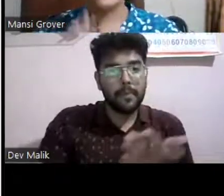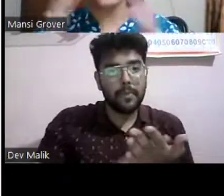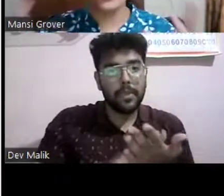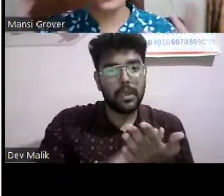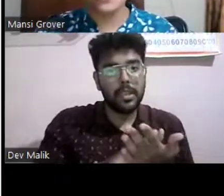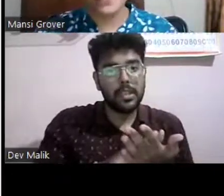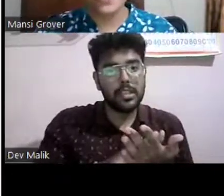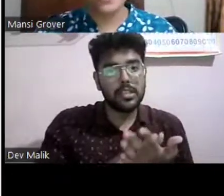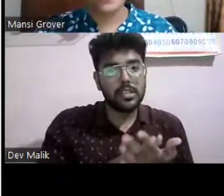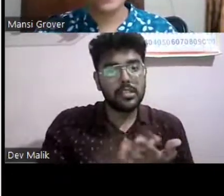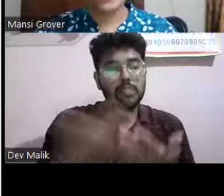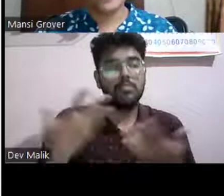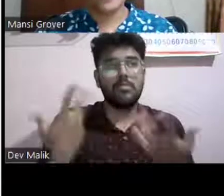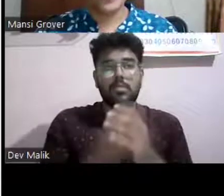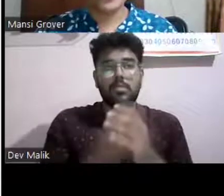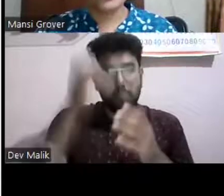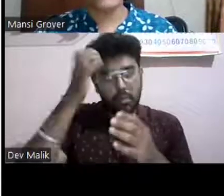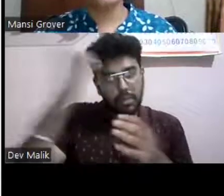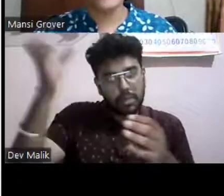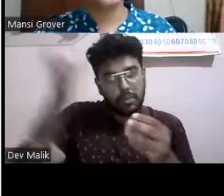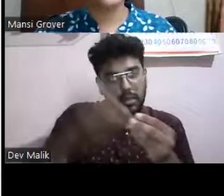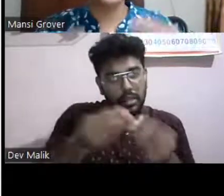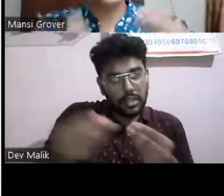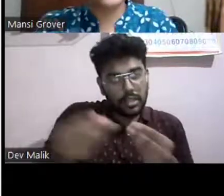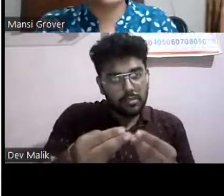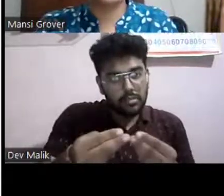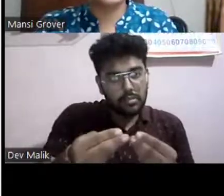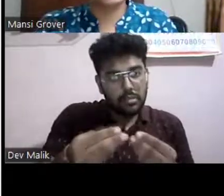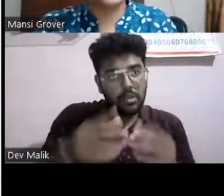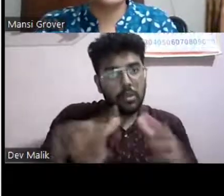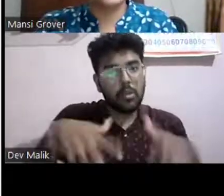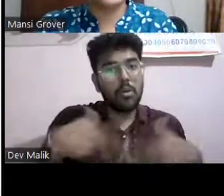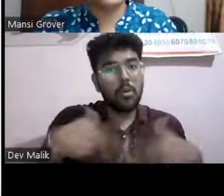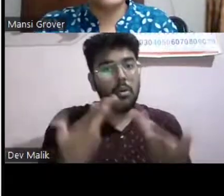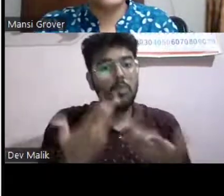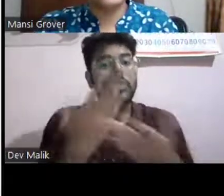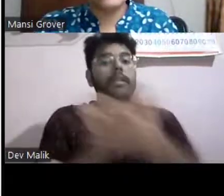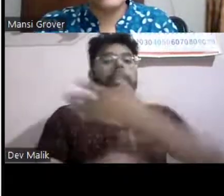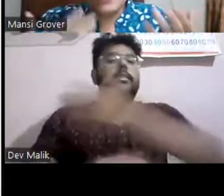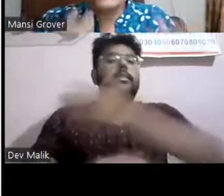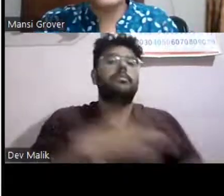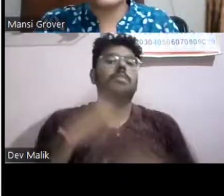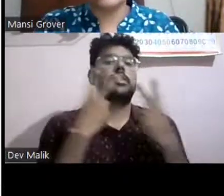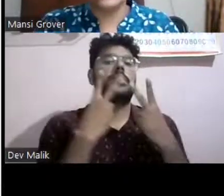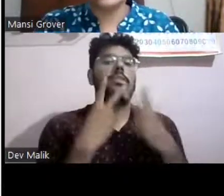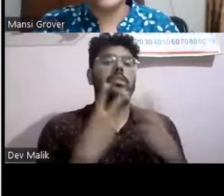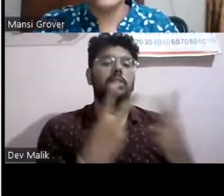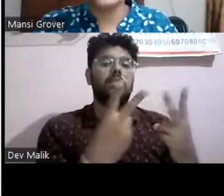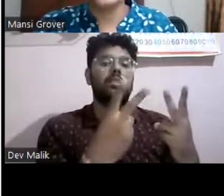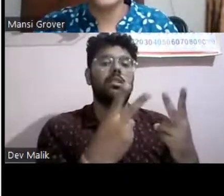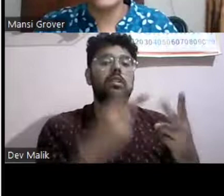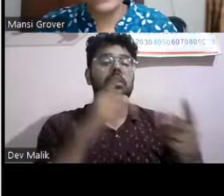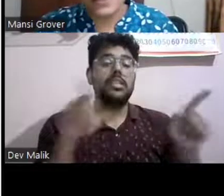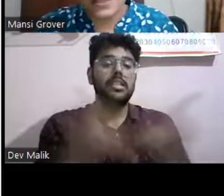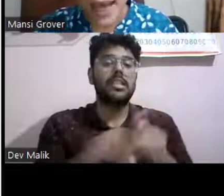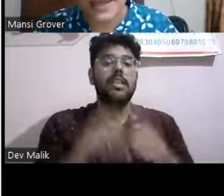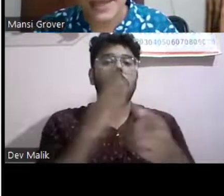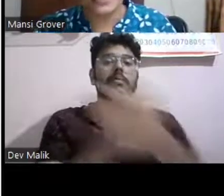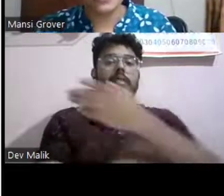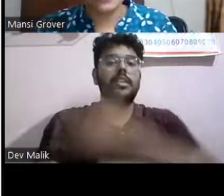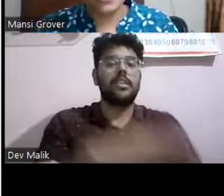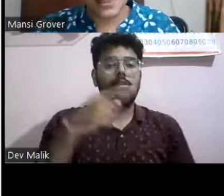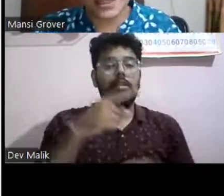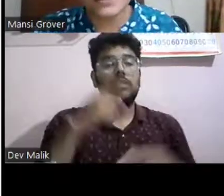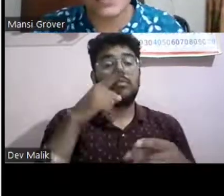a mere concept? Or are we actually looking at disability as disability in its material